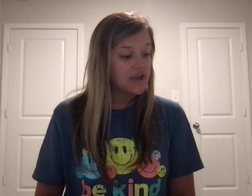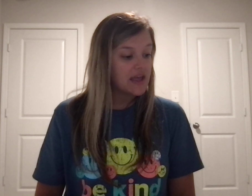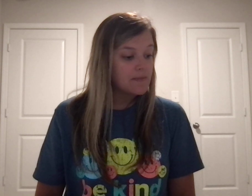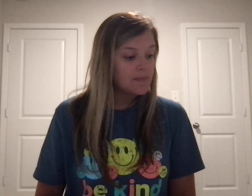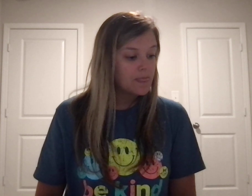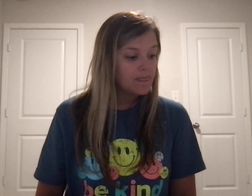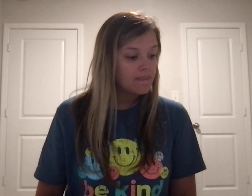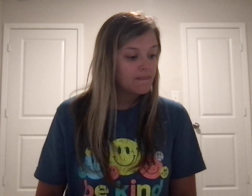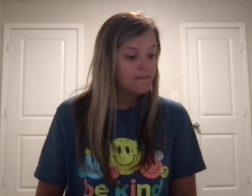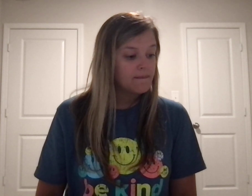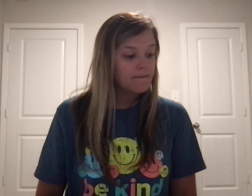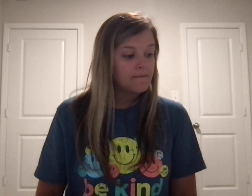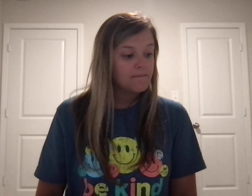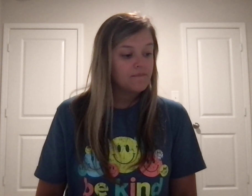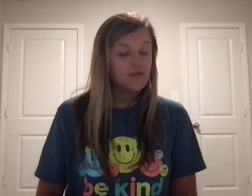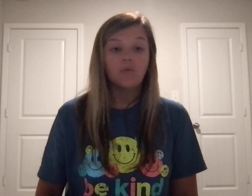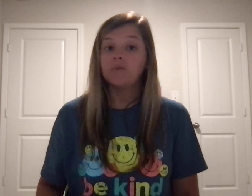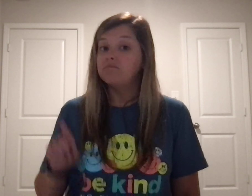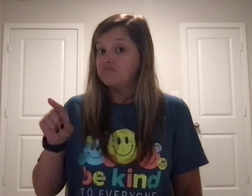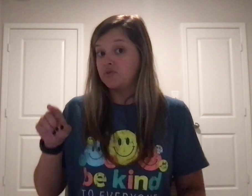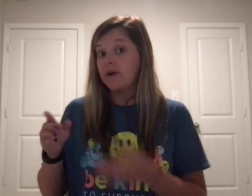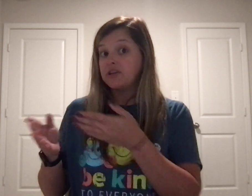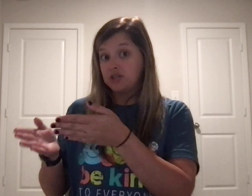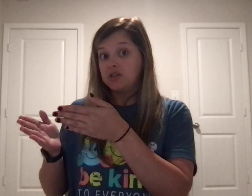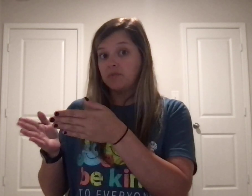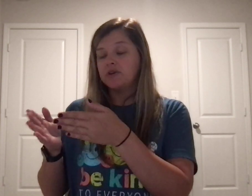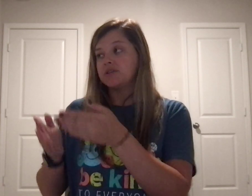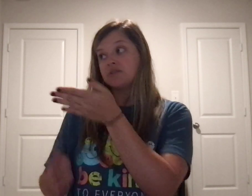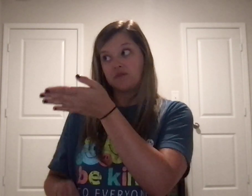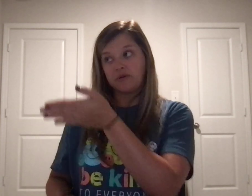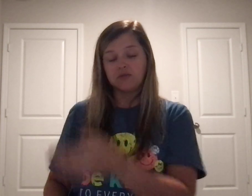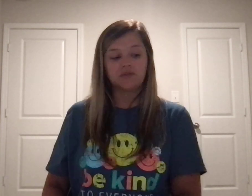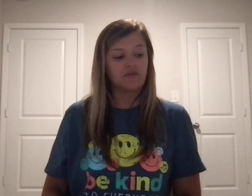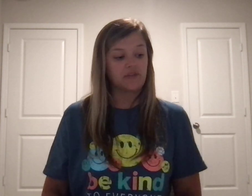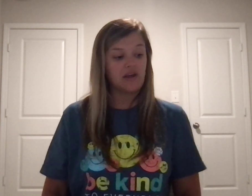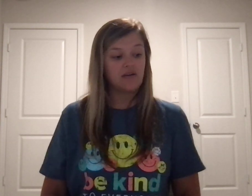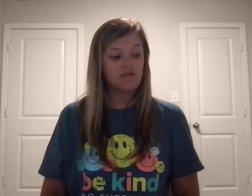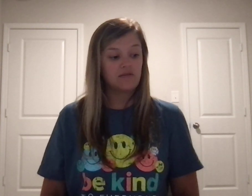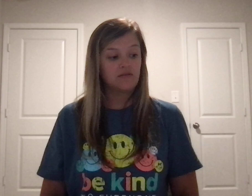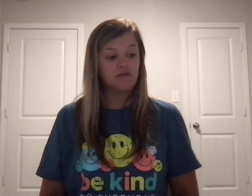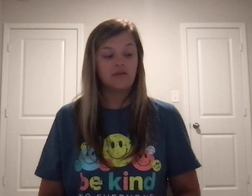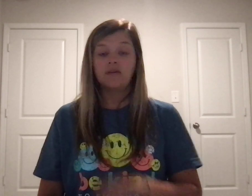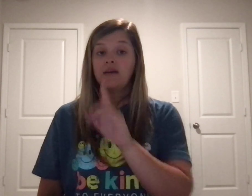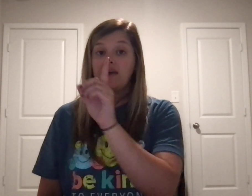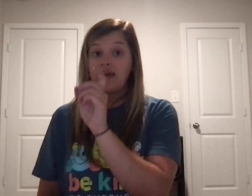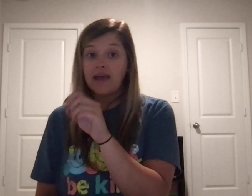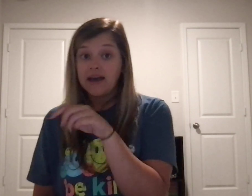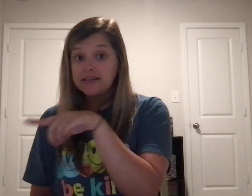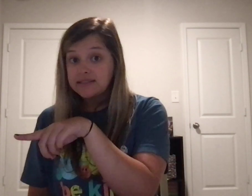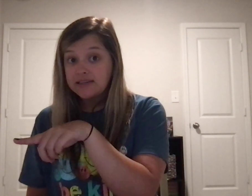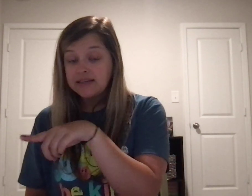name. You would direction to the person. So if the person was over there, ask